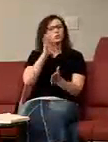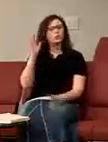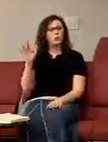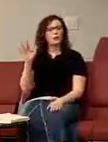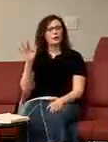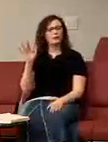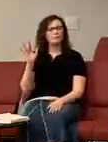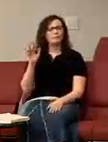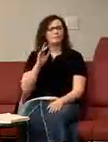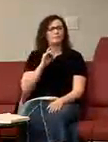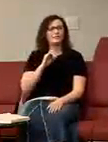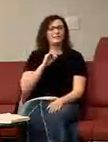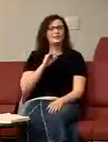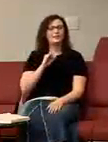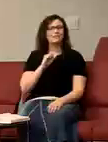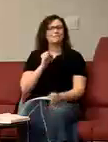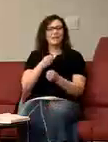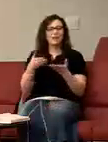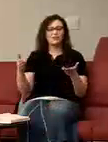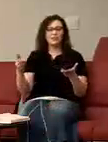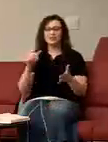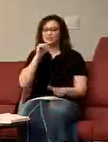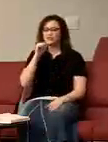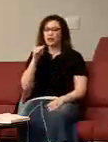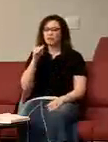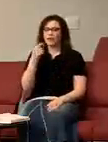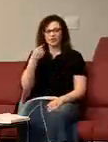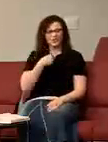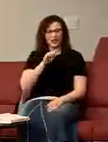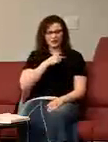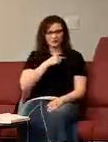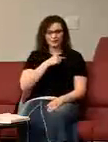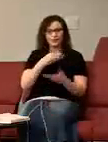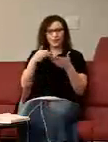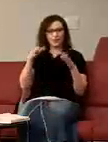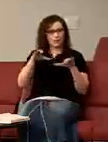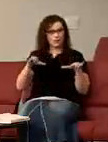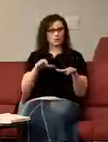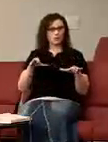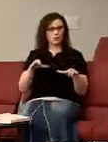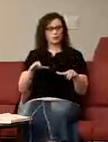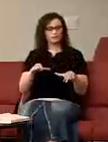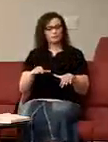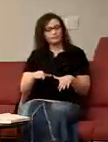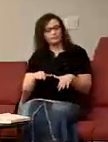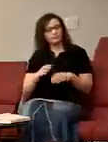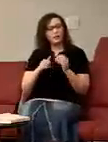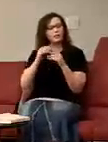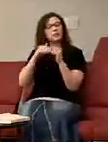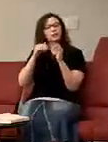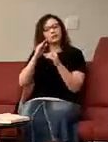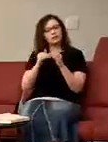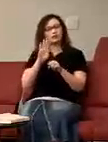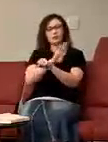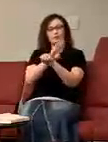everything is not actually us. So the things that we do, I had a construction business of bathrooms and